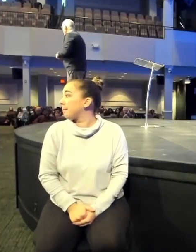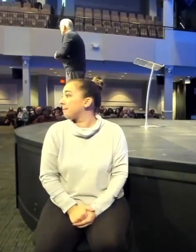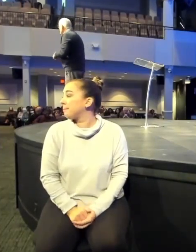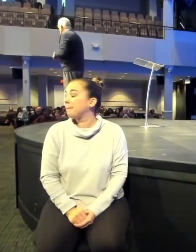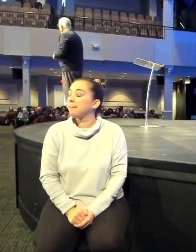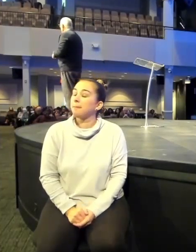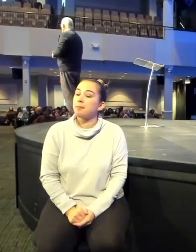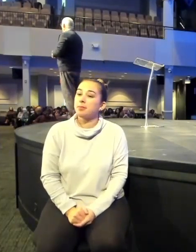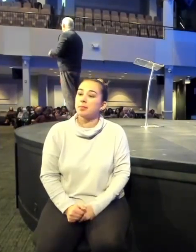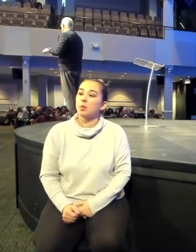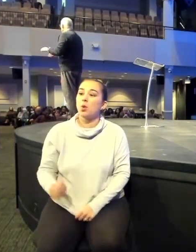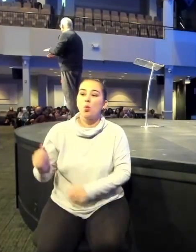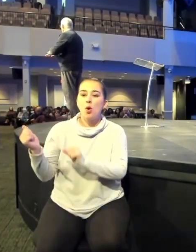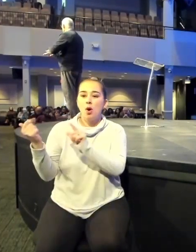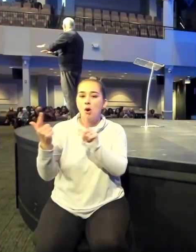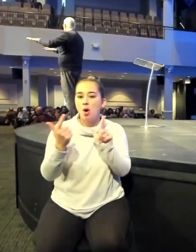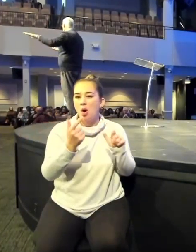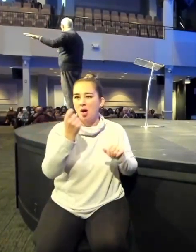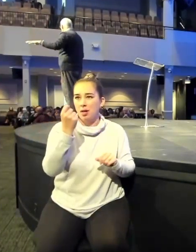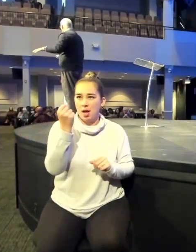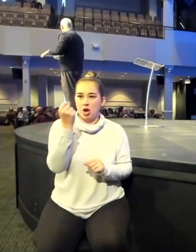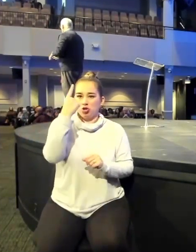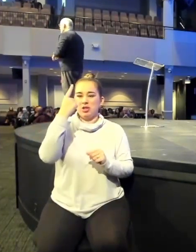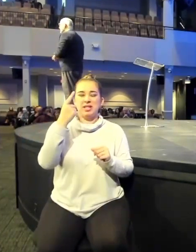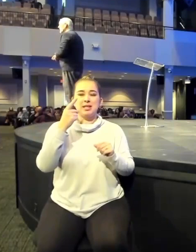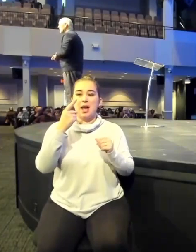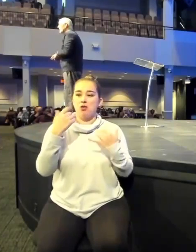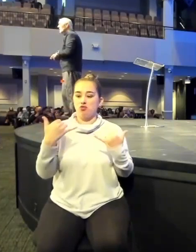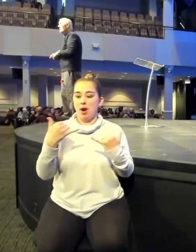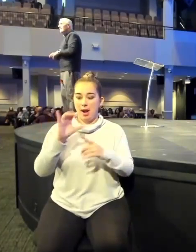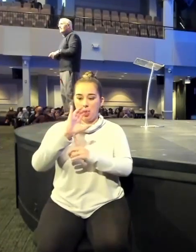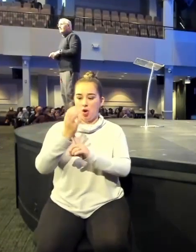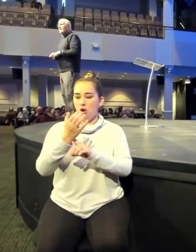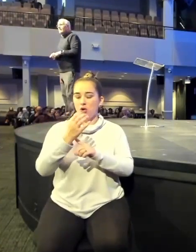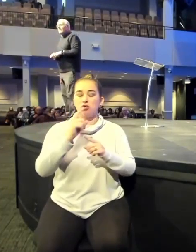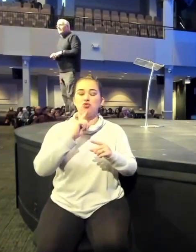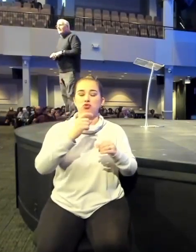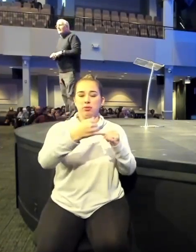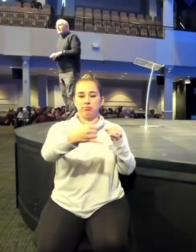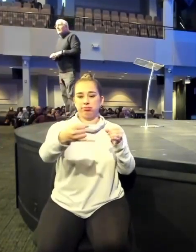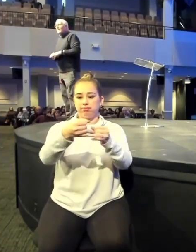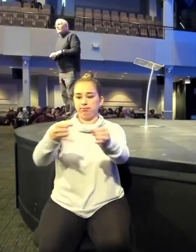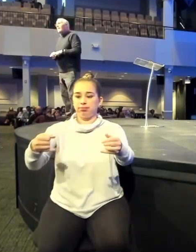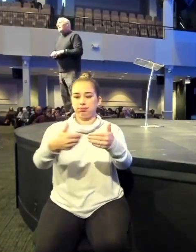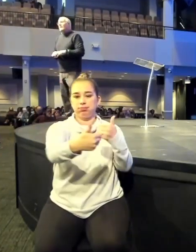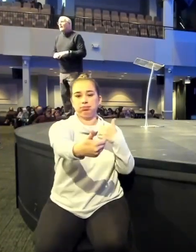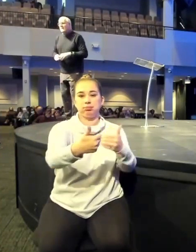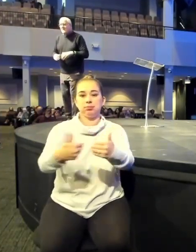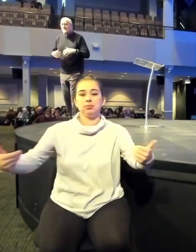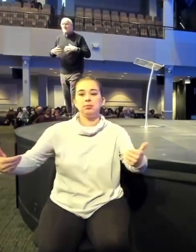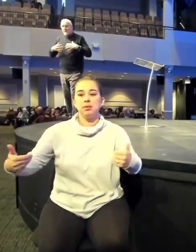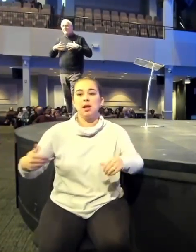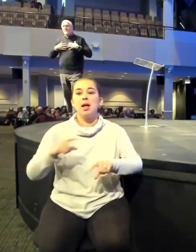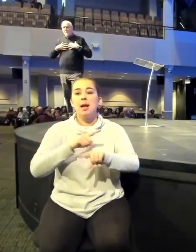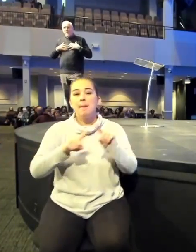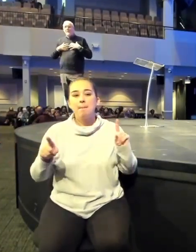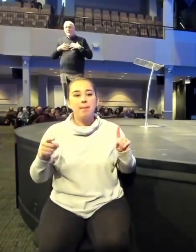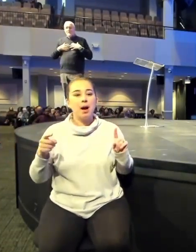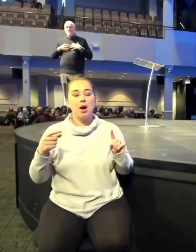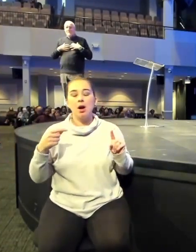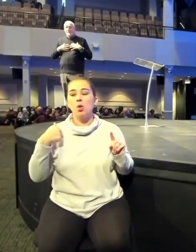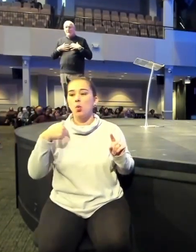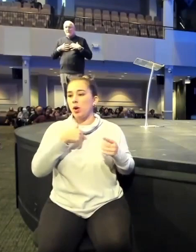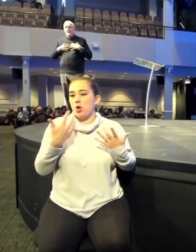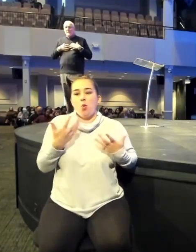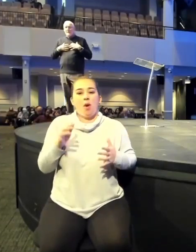We all understand the divisiveness that has existed in our culture. but may it not exist in us as